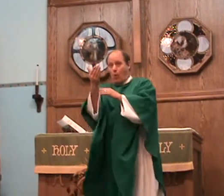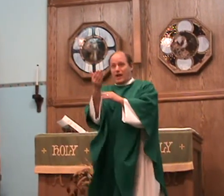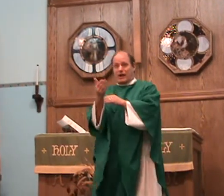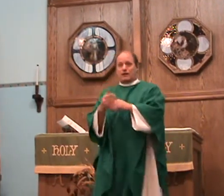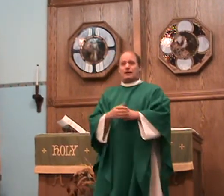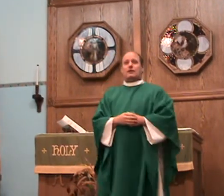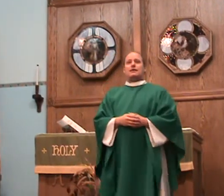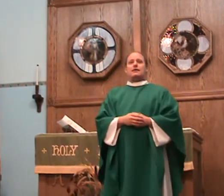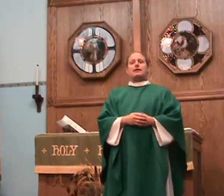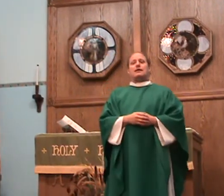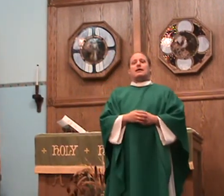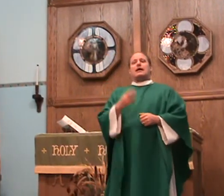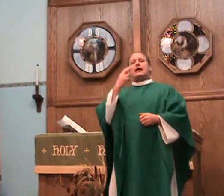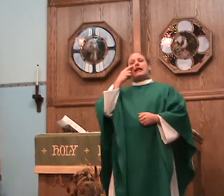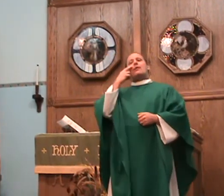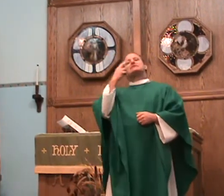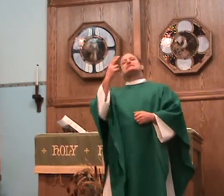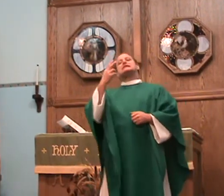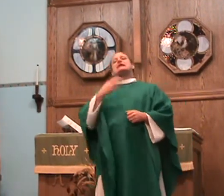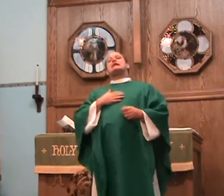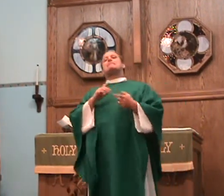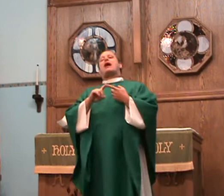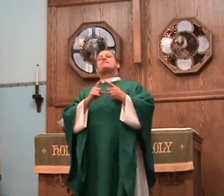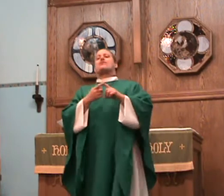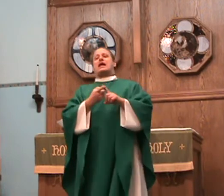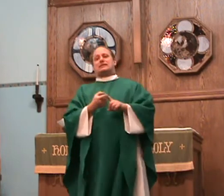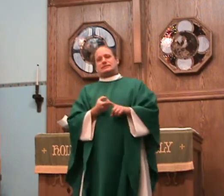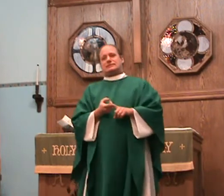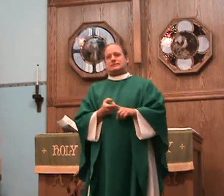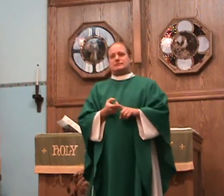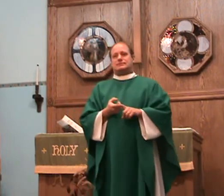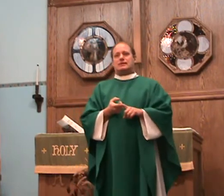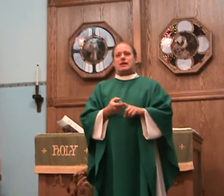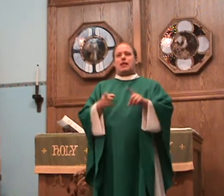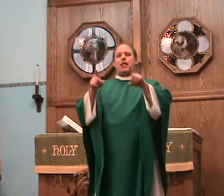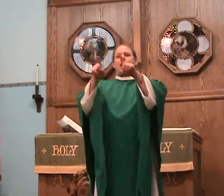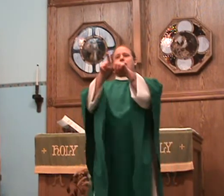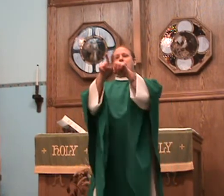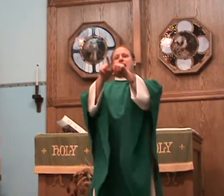morning. And I would see my friends like